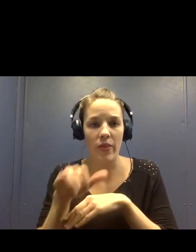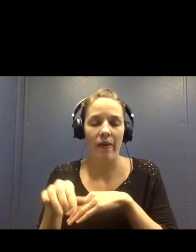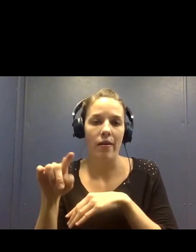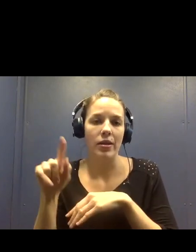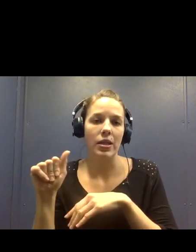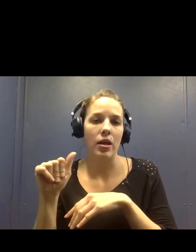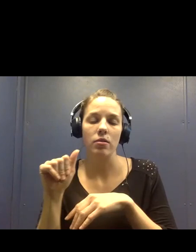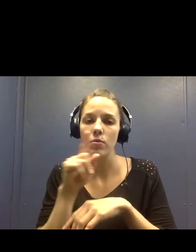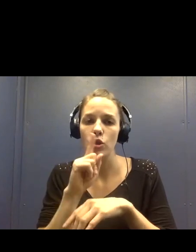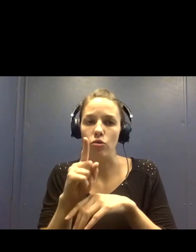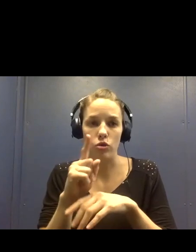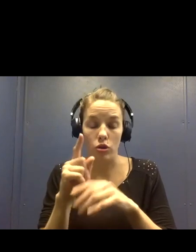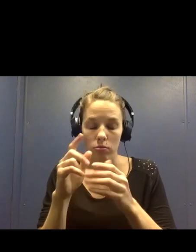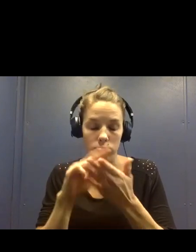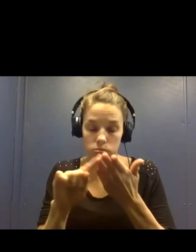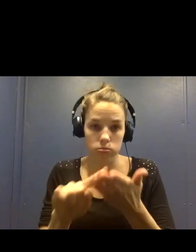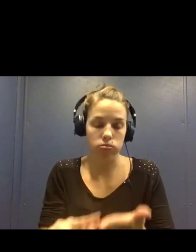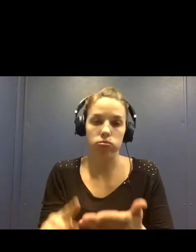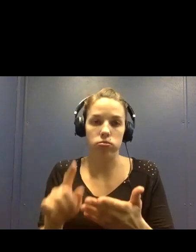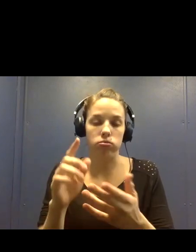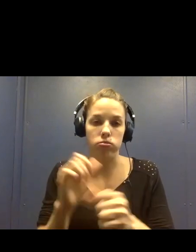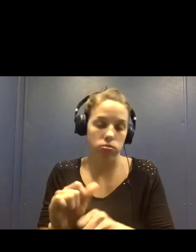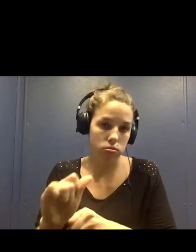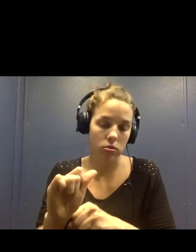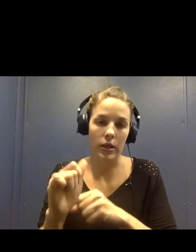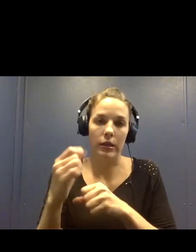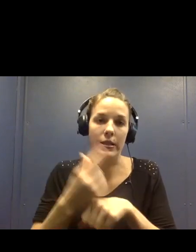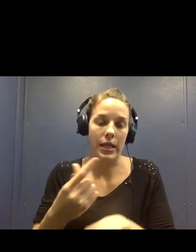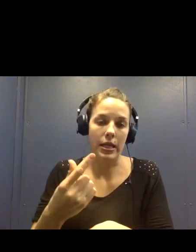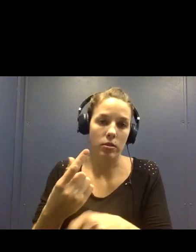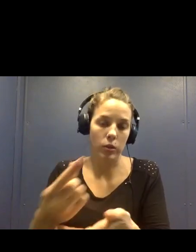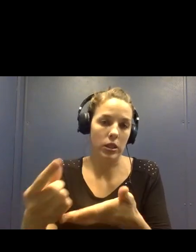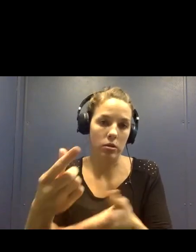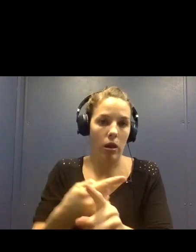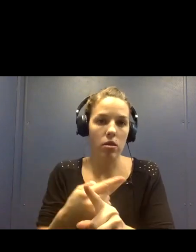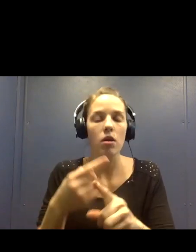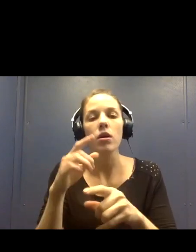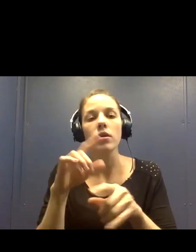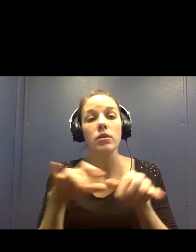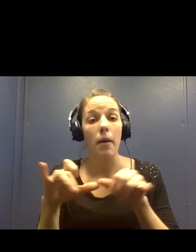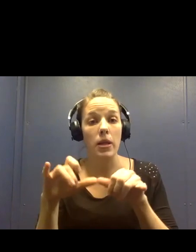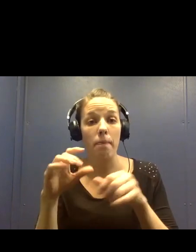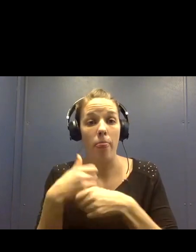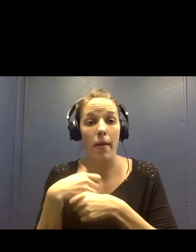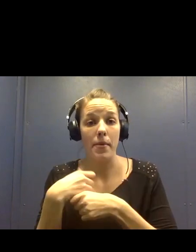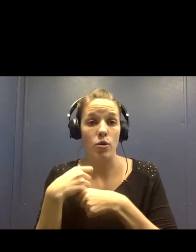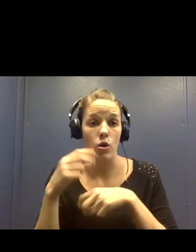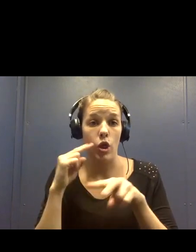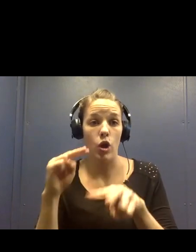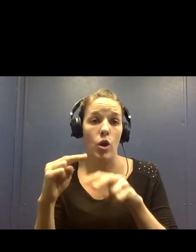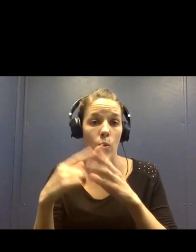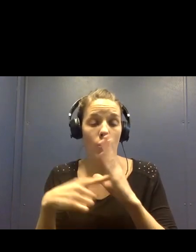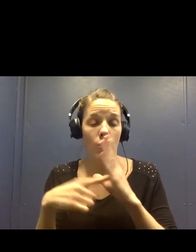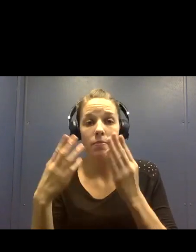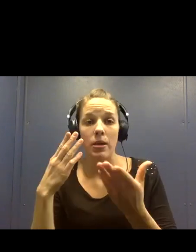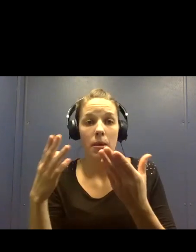I'm sure quite breathlessly, over the next days, weeks, and months. At the same time, the manufacturers are looking at what they might